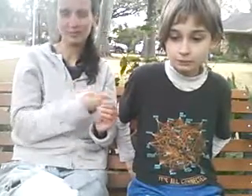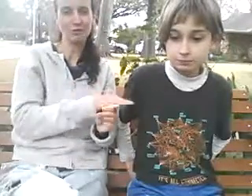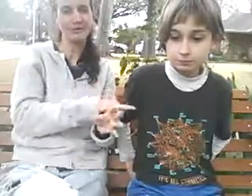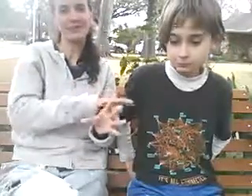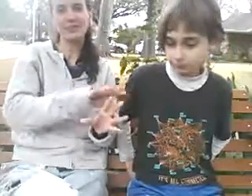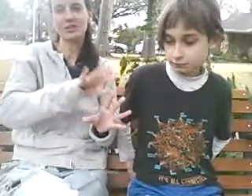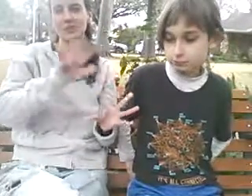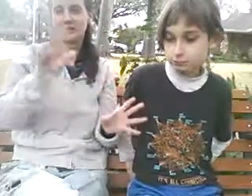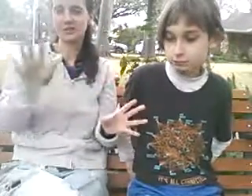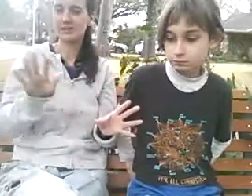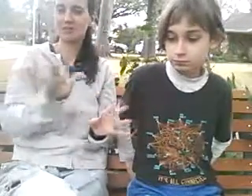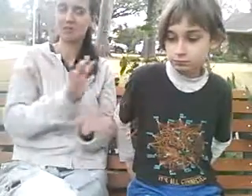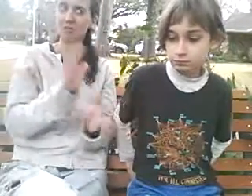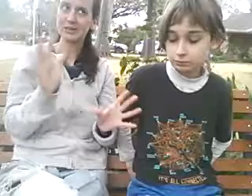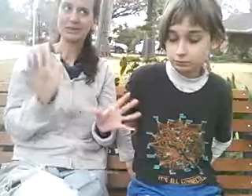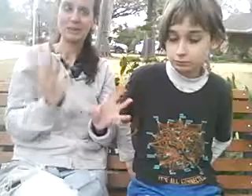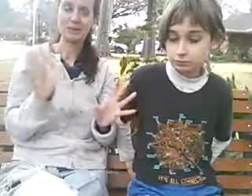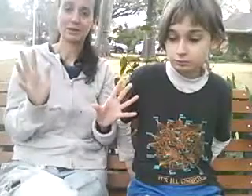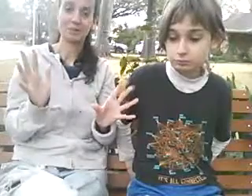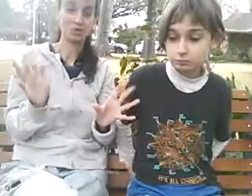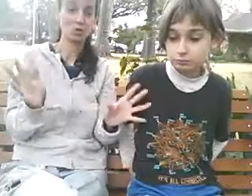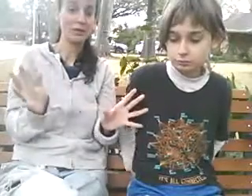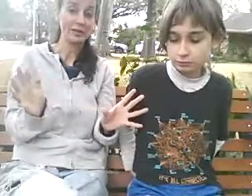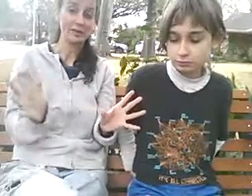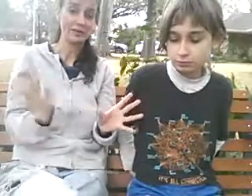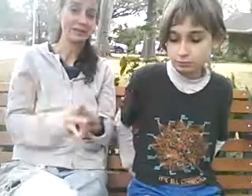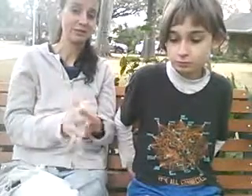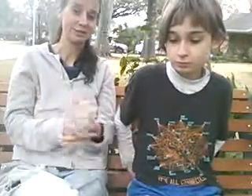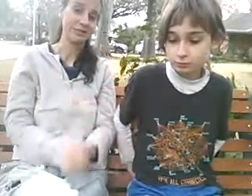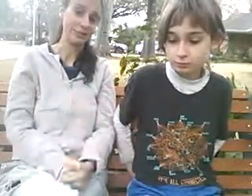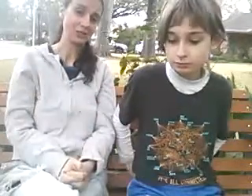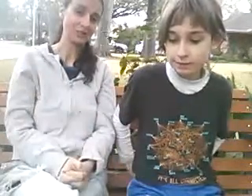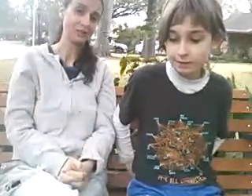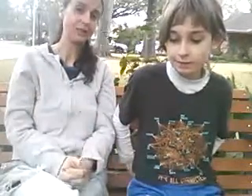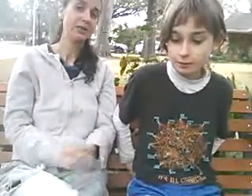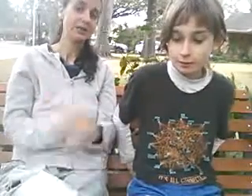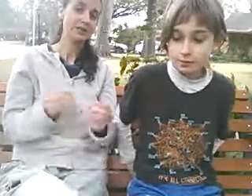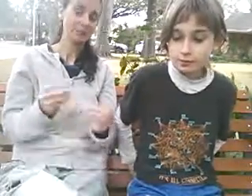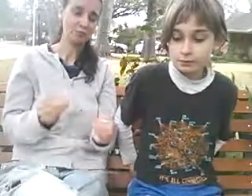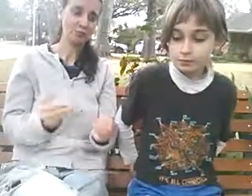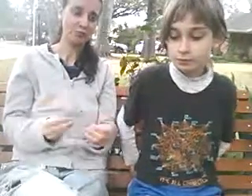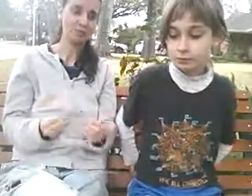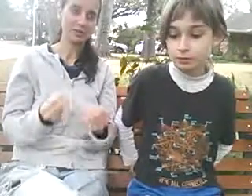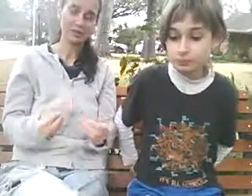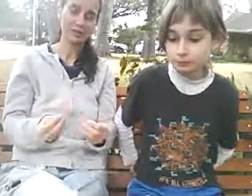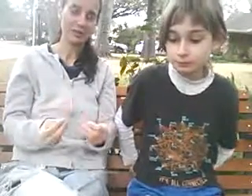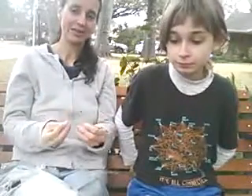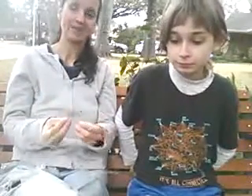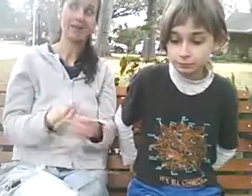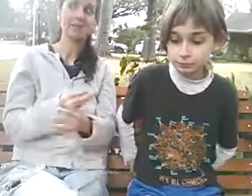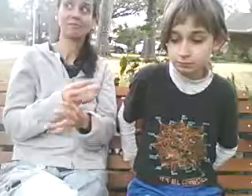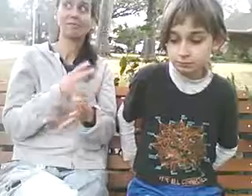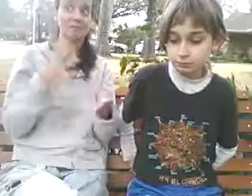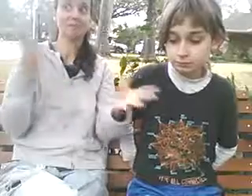don't need to teach them everything. There's only maybe 20 words that you need to teach them to be able to communicate